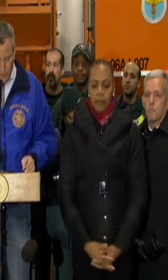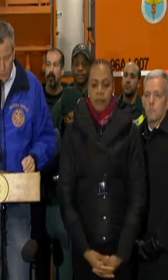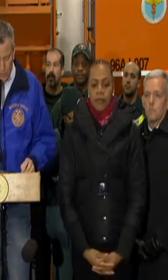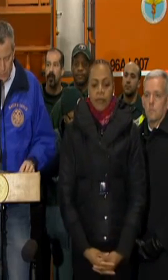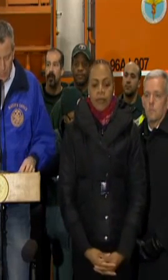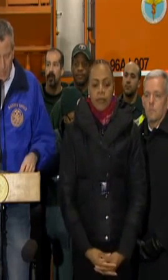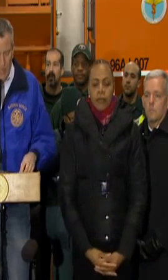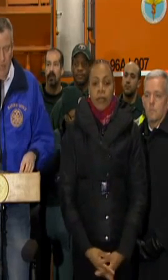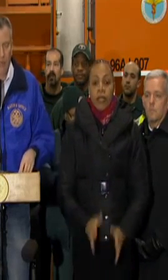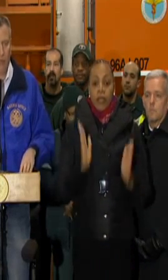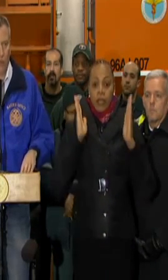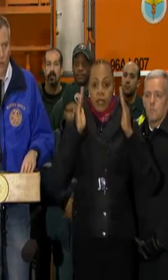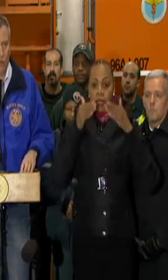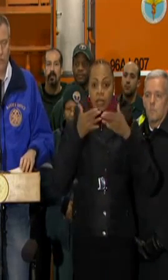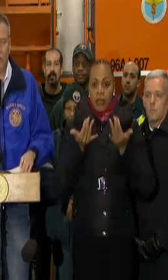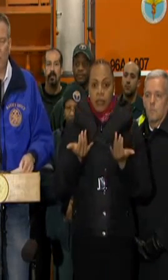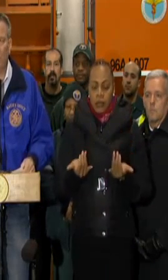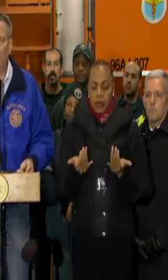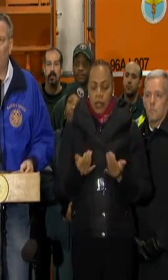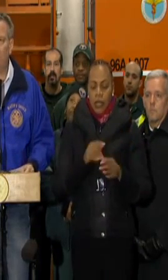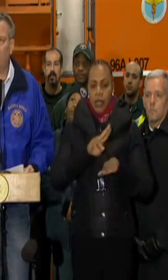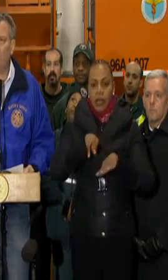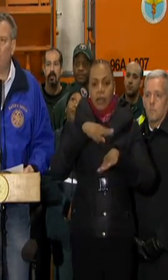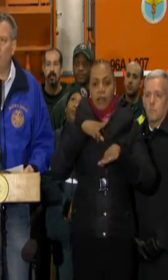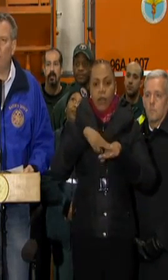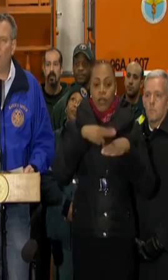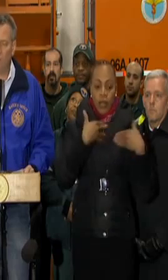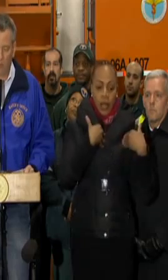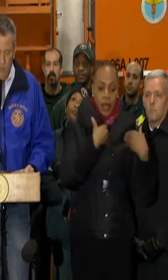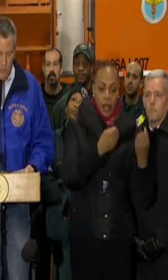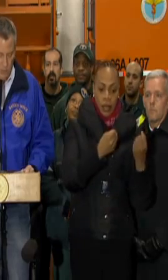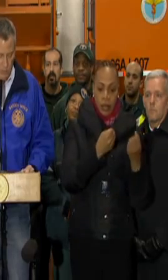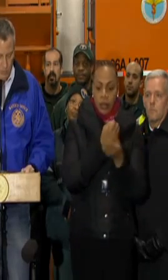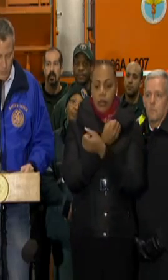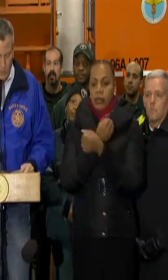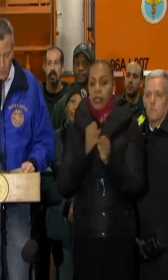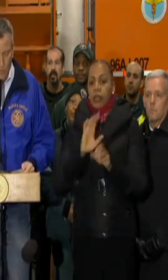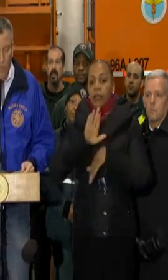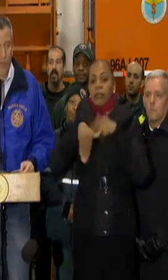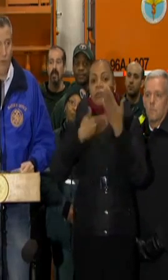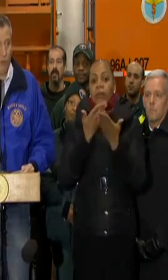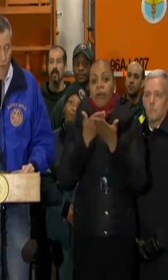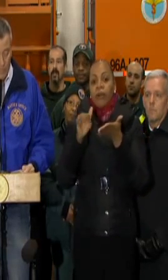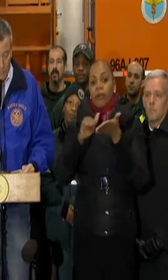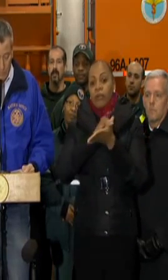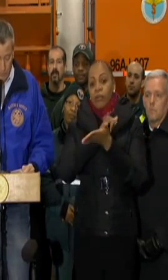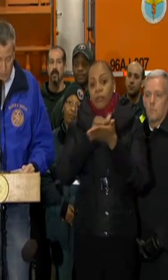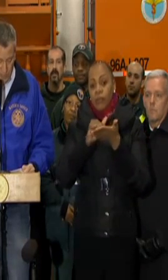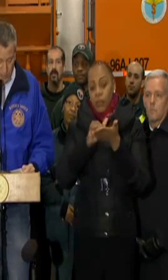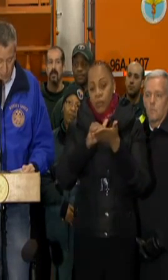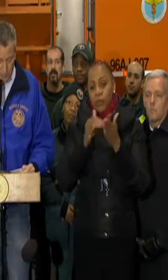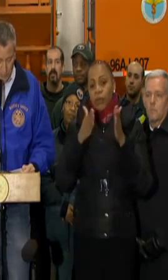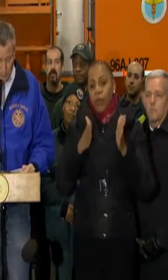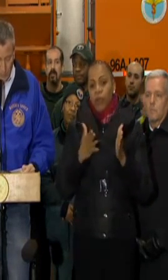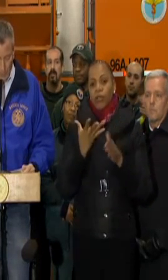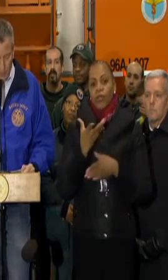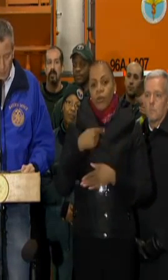So our focus today, of course, is on the health and safety of all New Yorkers. We want everyone to watch out for each